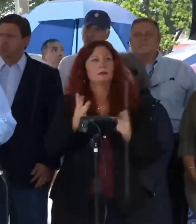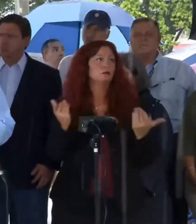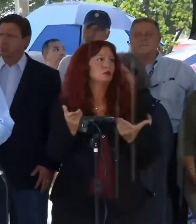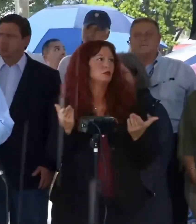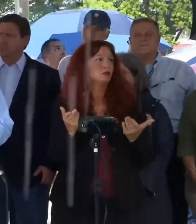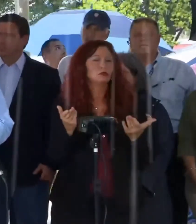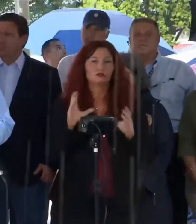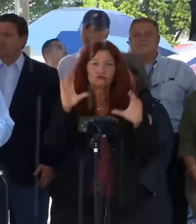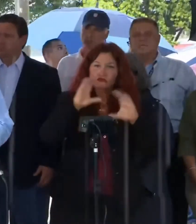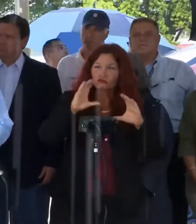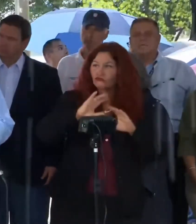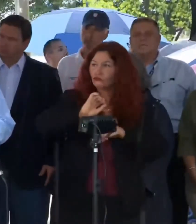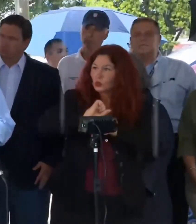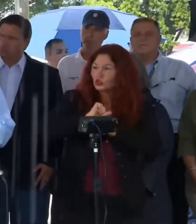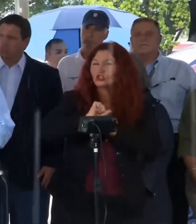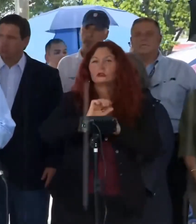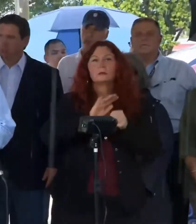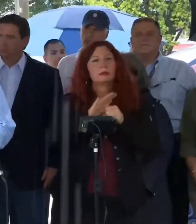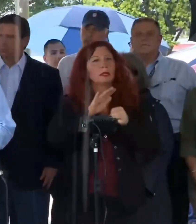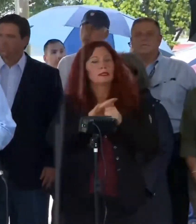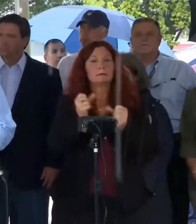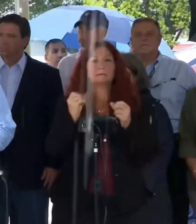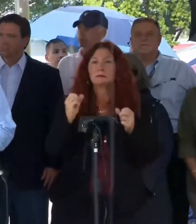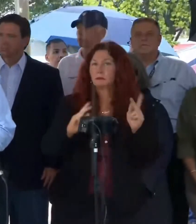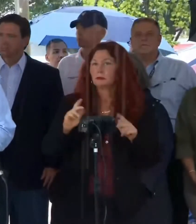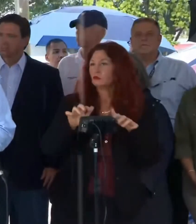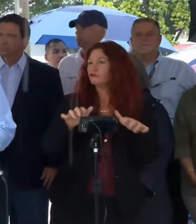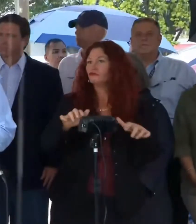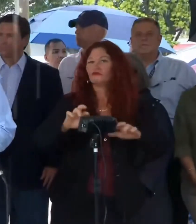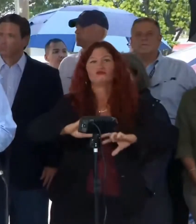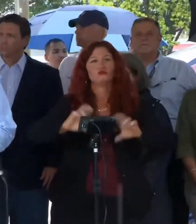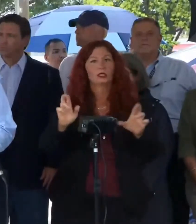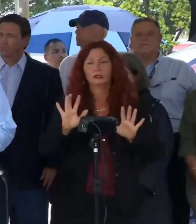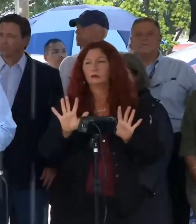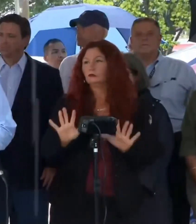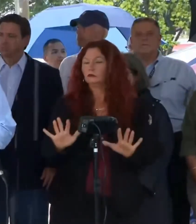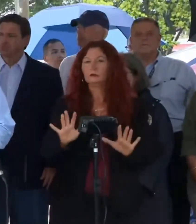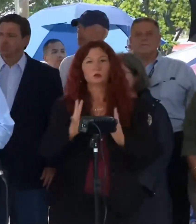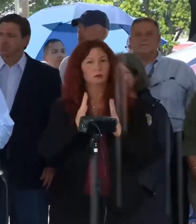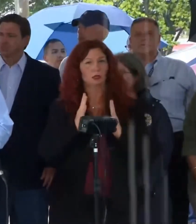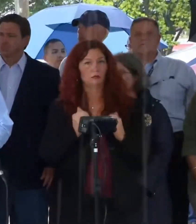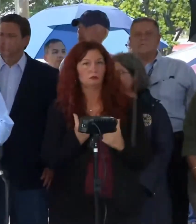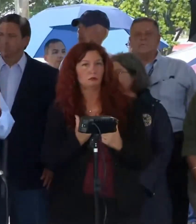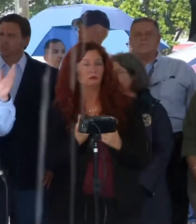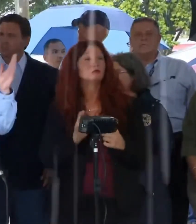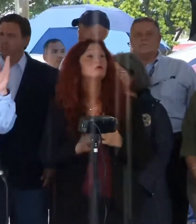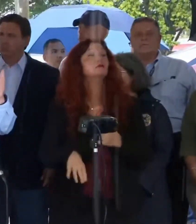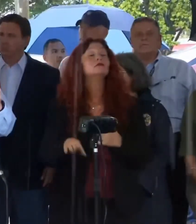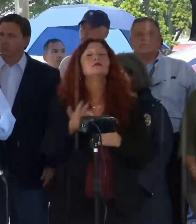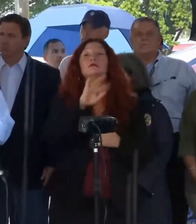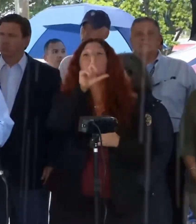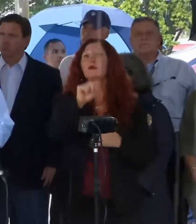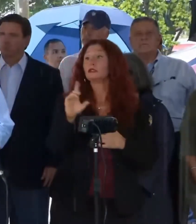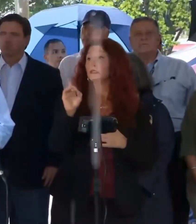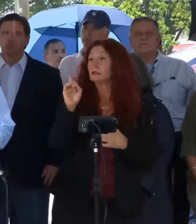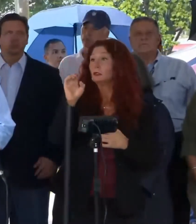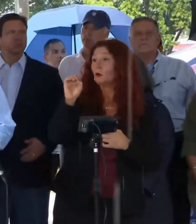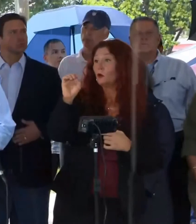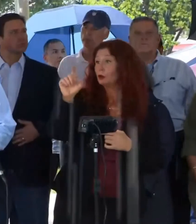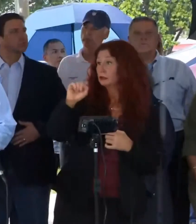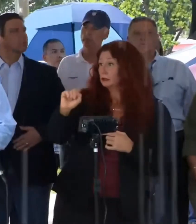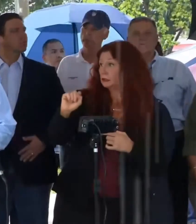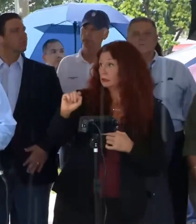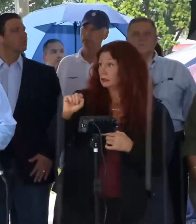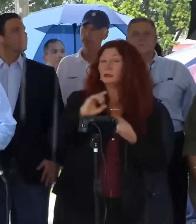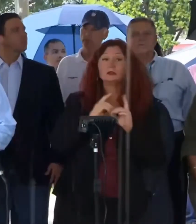us. We have plenty of resources in reserves, ready to respond. The Florida Department of Transportation, as you've seen the dump trucks this